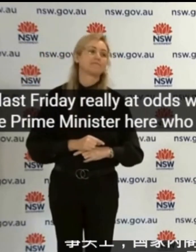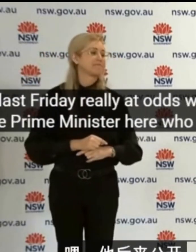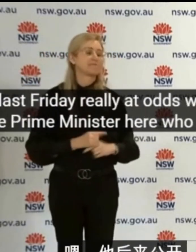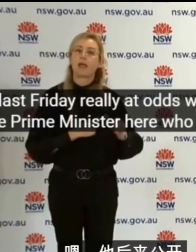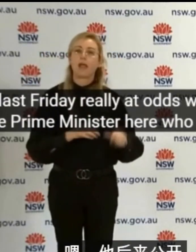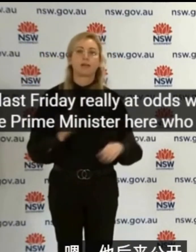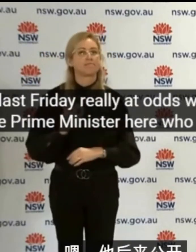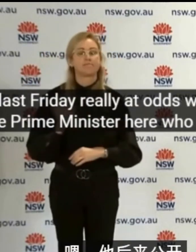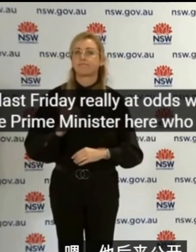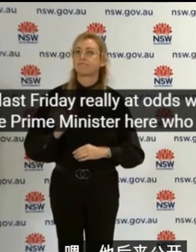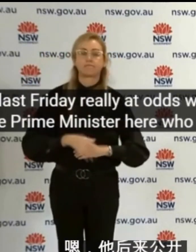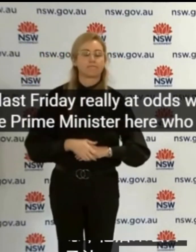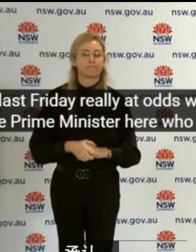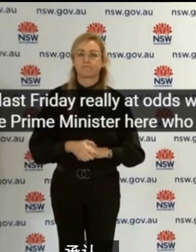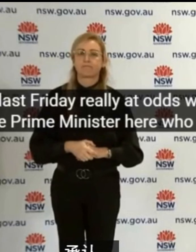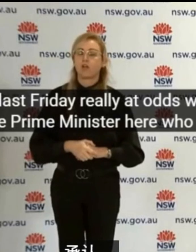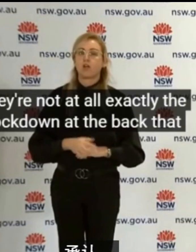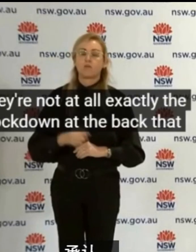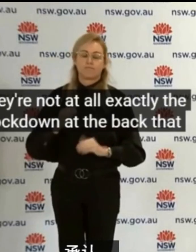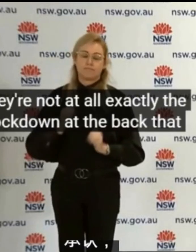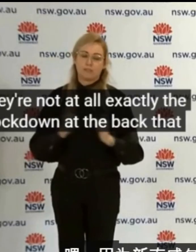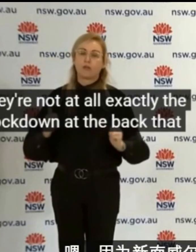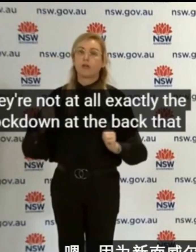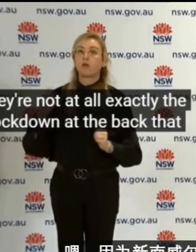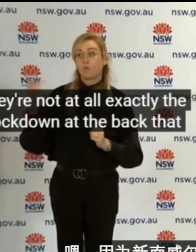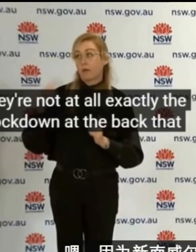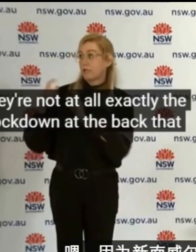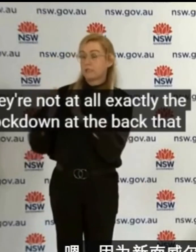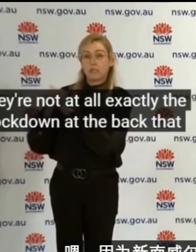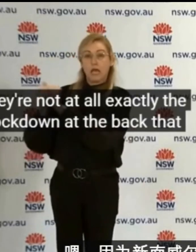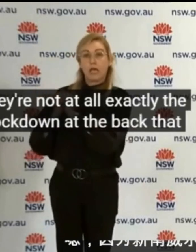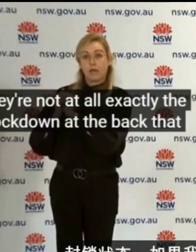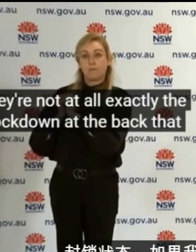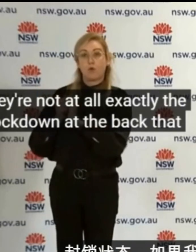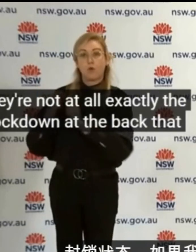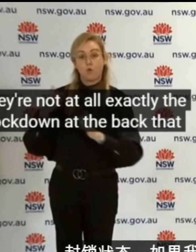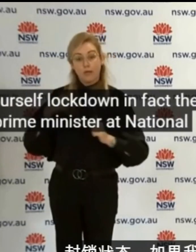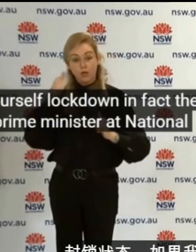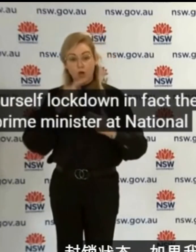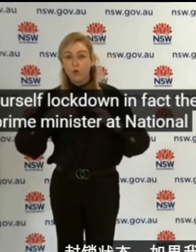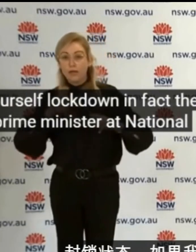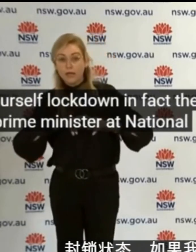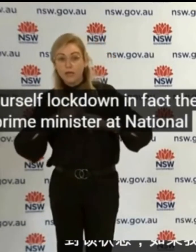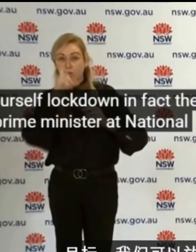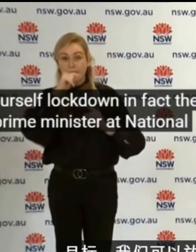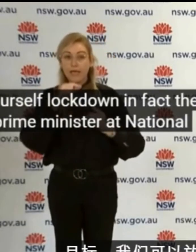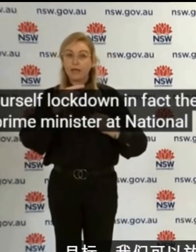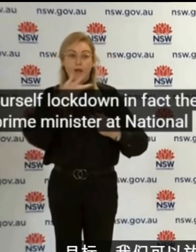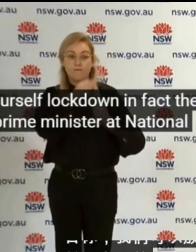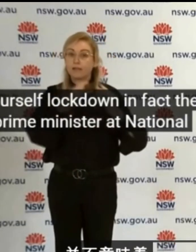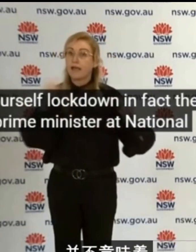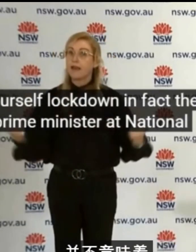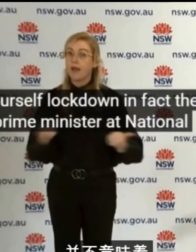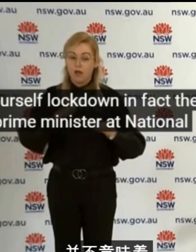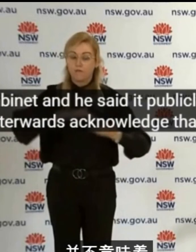publicly afterwards, acknowledged that because New South Wales is in lockdown, if we hit certain vaccination targets, we can ease some restrictions. It doesn't mean